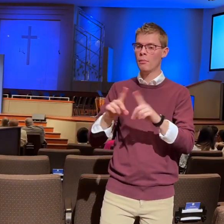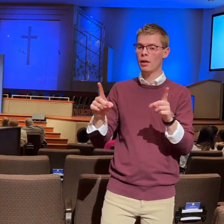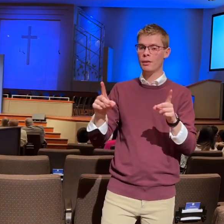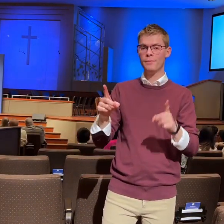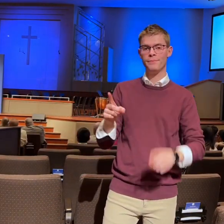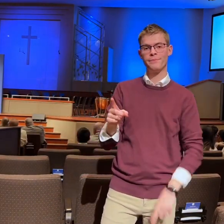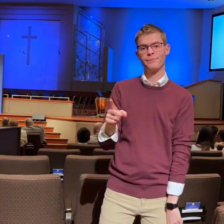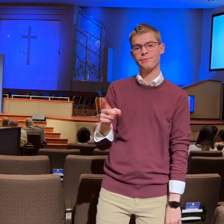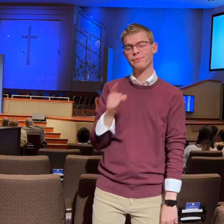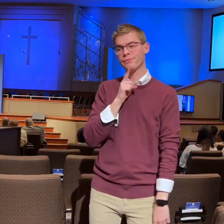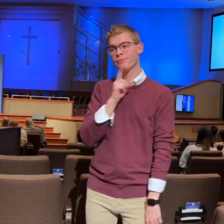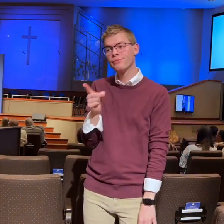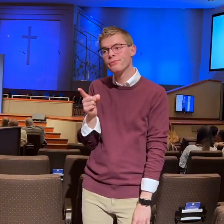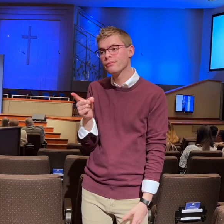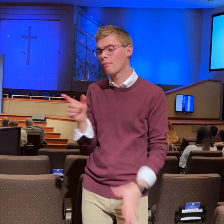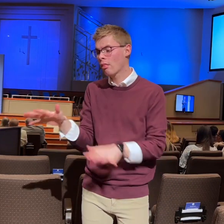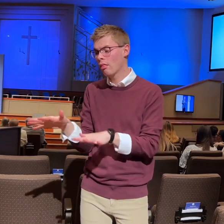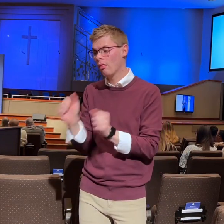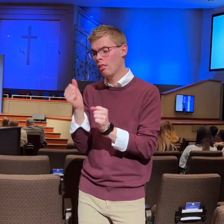the faith.